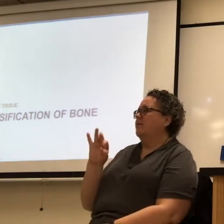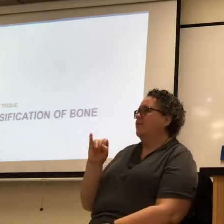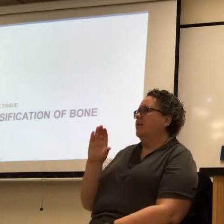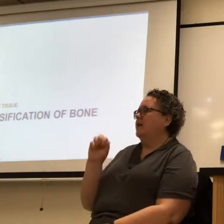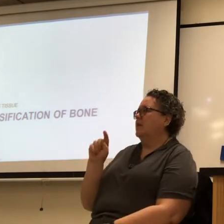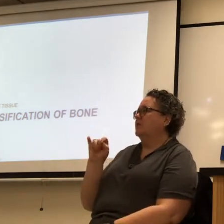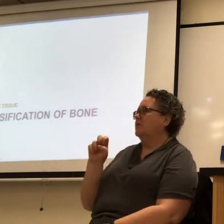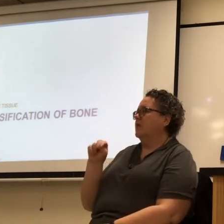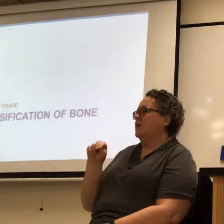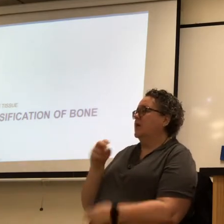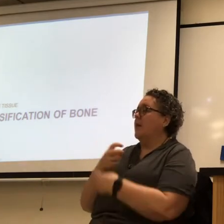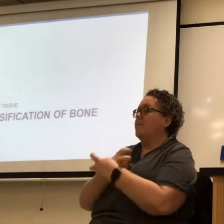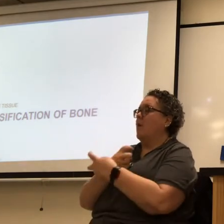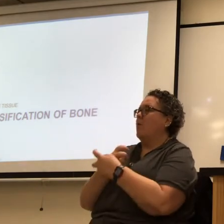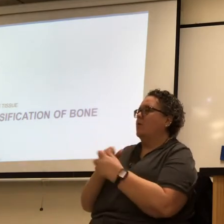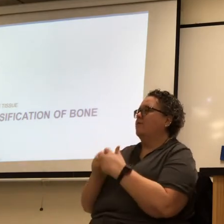formation.